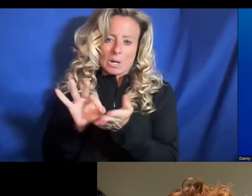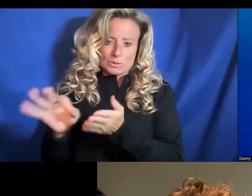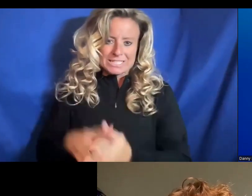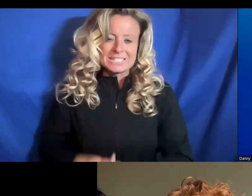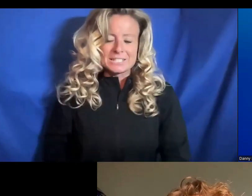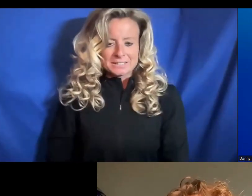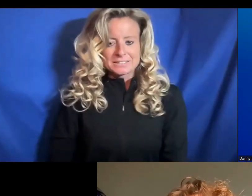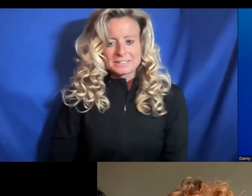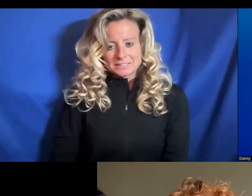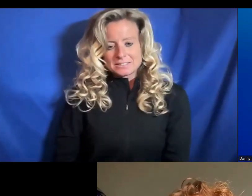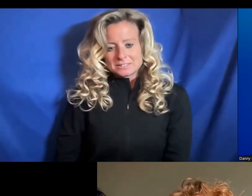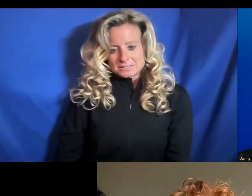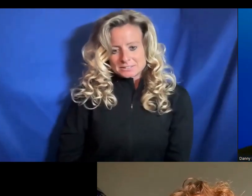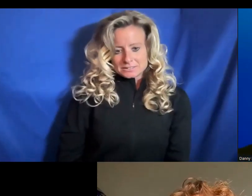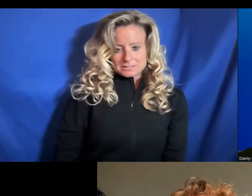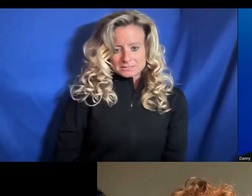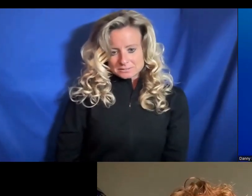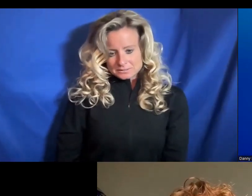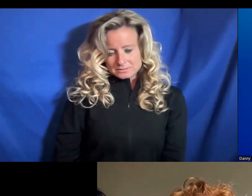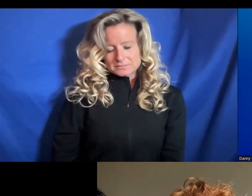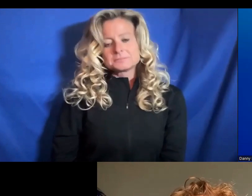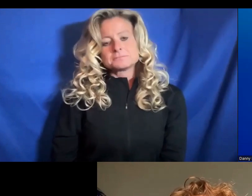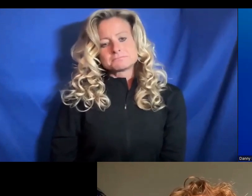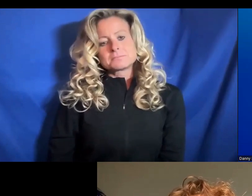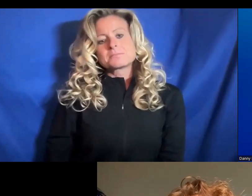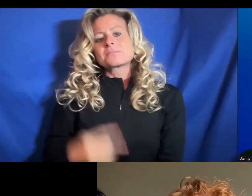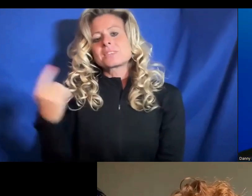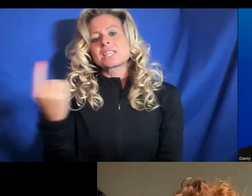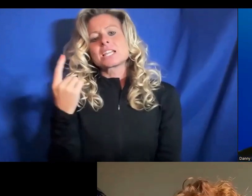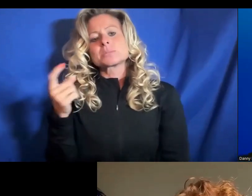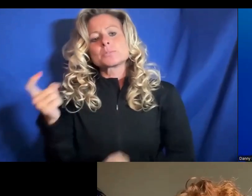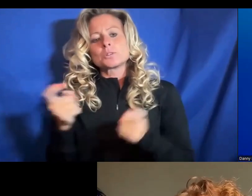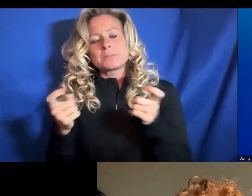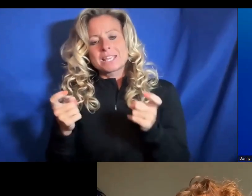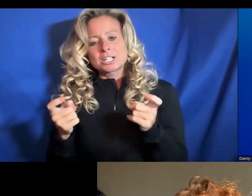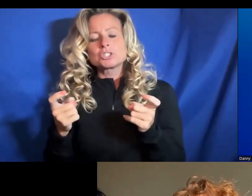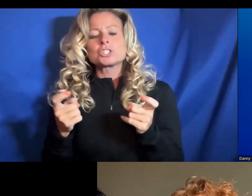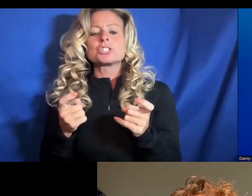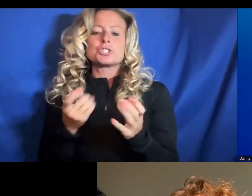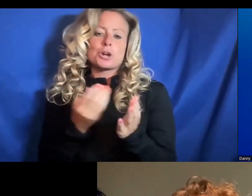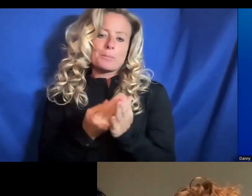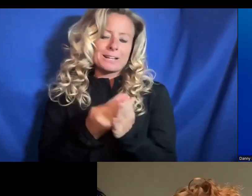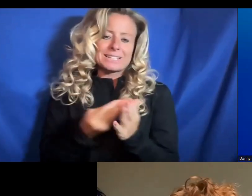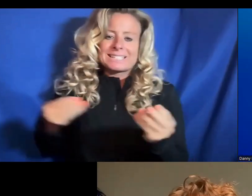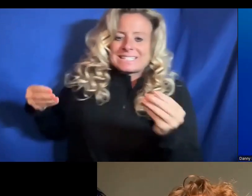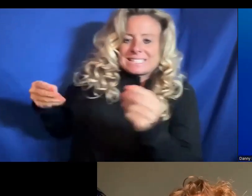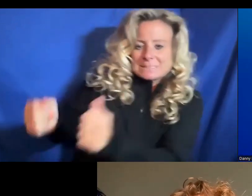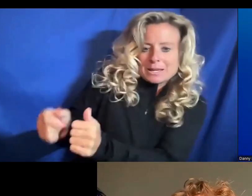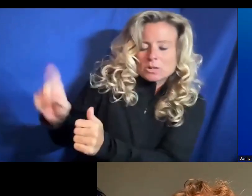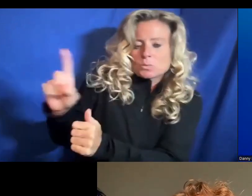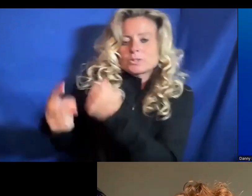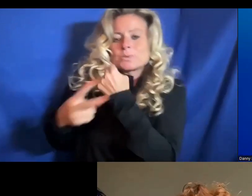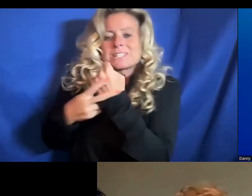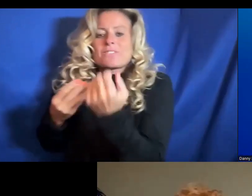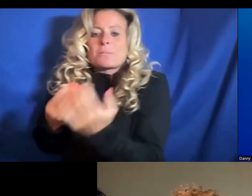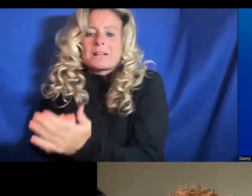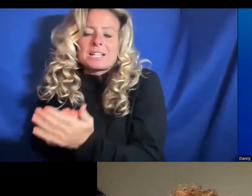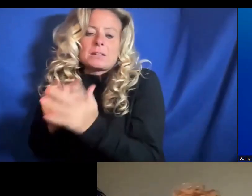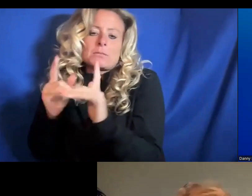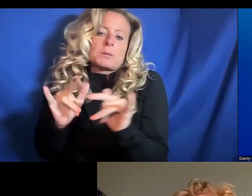so Put someone that in who the just chat. manages your money, tells you where to spend your money, where to save your money, all of those